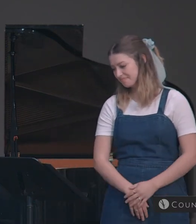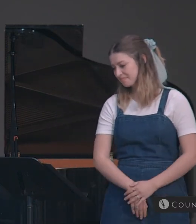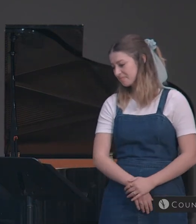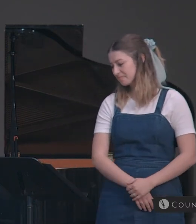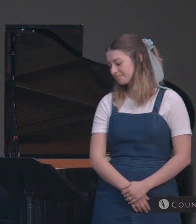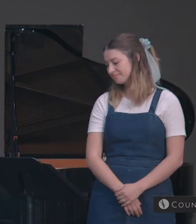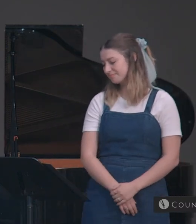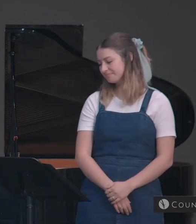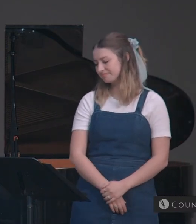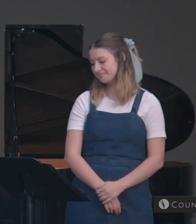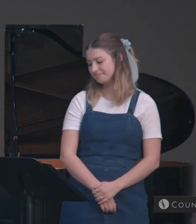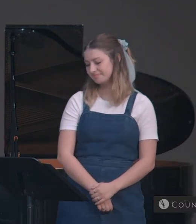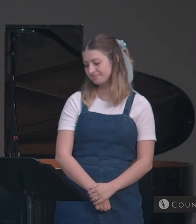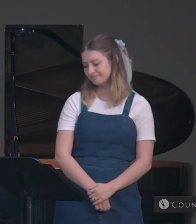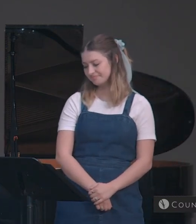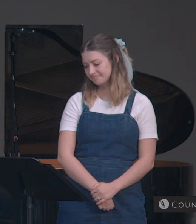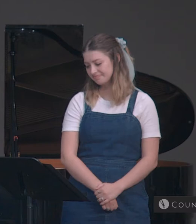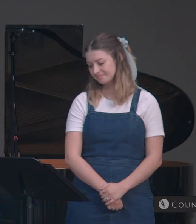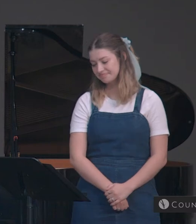the